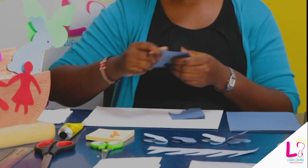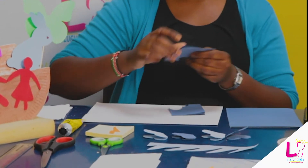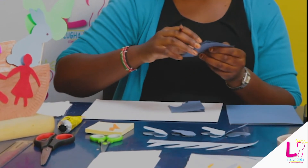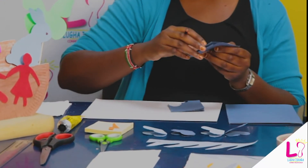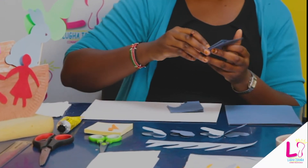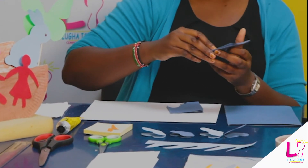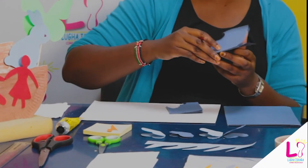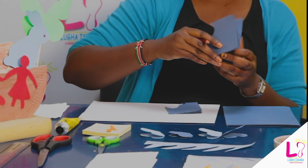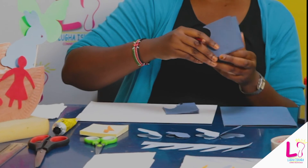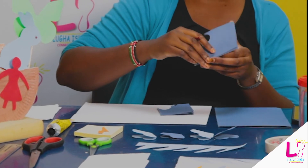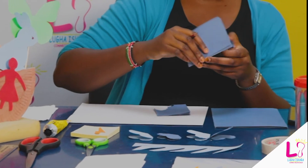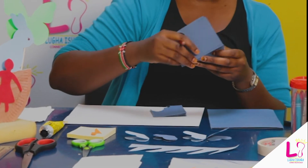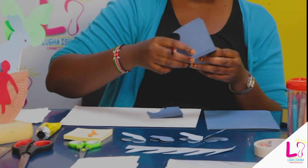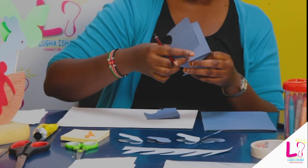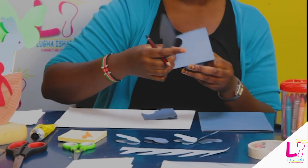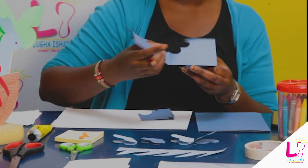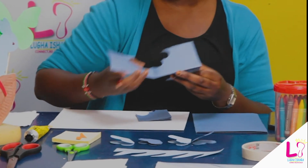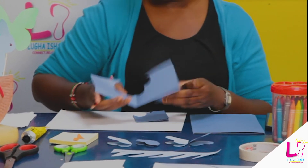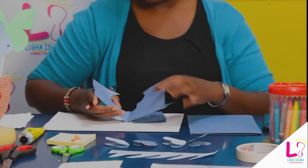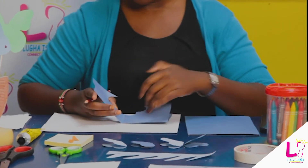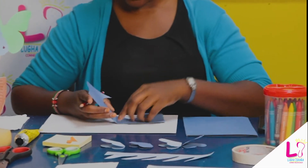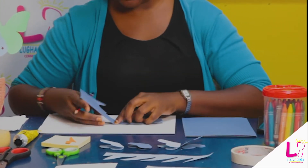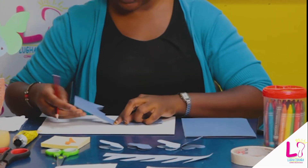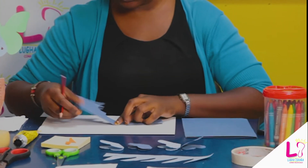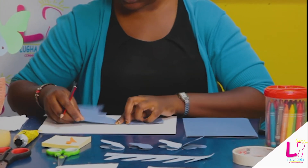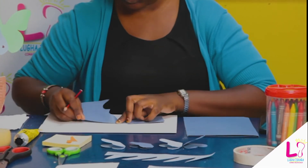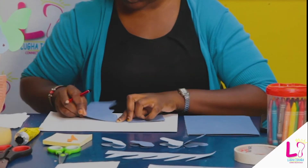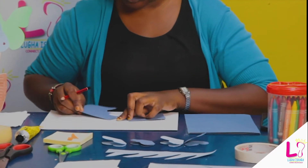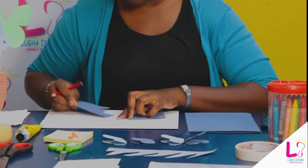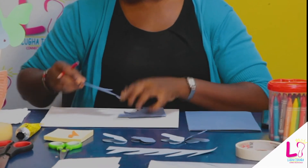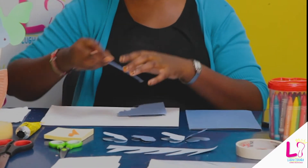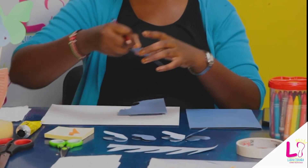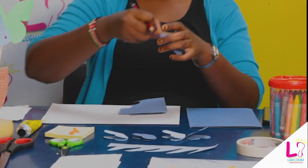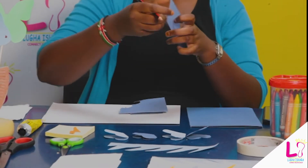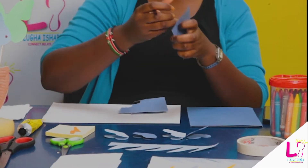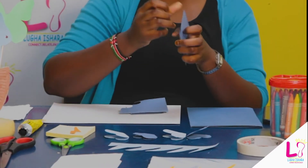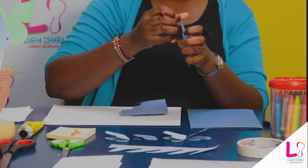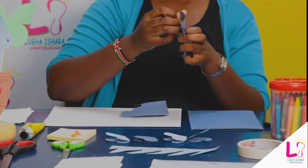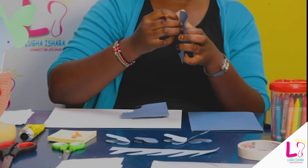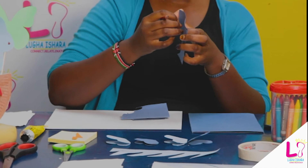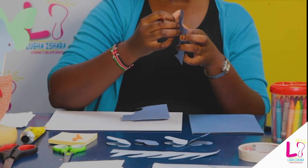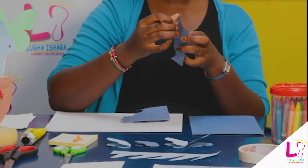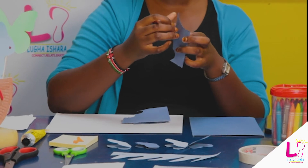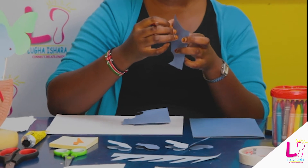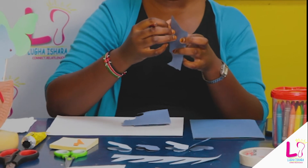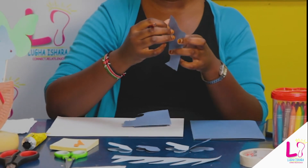okay? So that I can show you how I cut. This was already what I cut. So take a piece